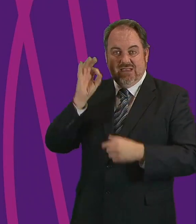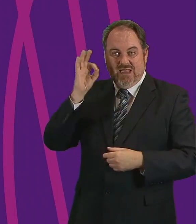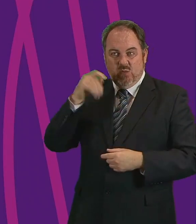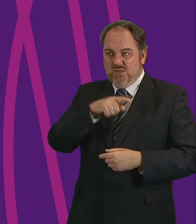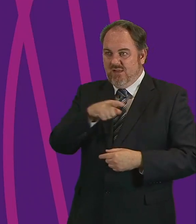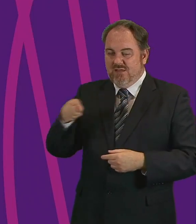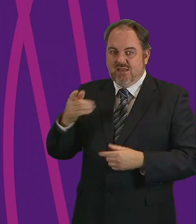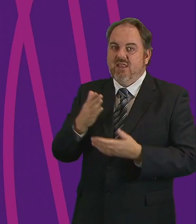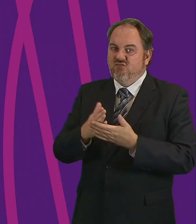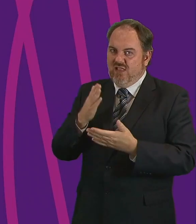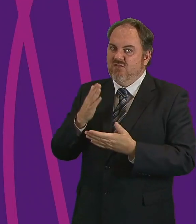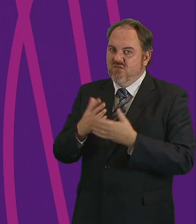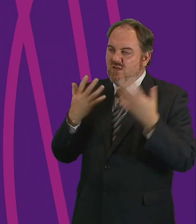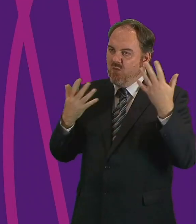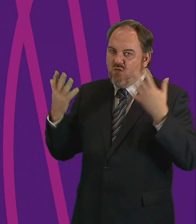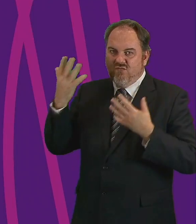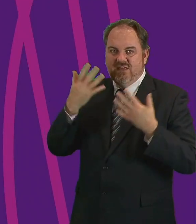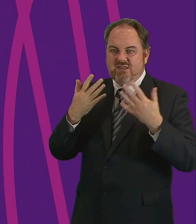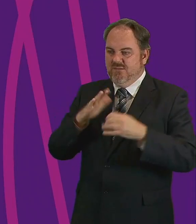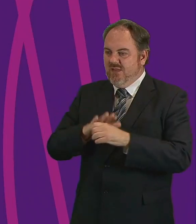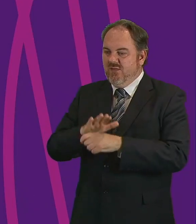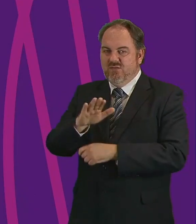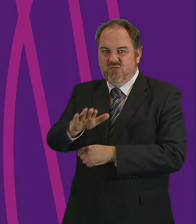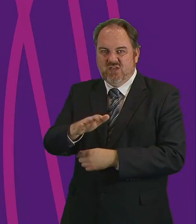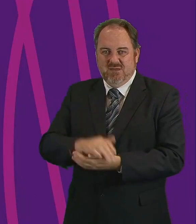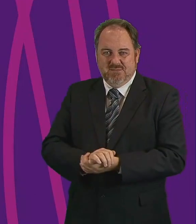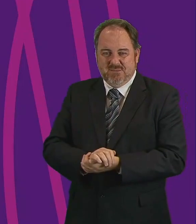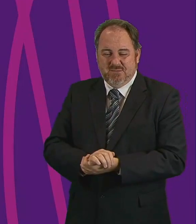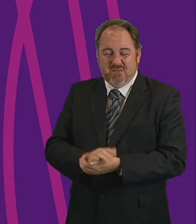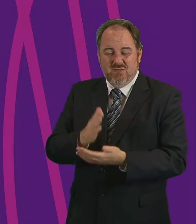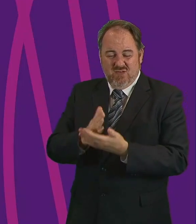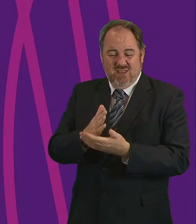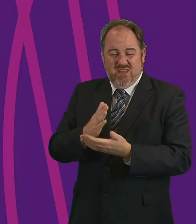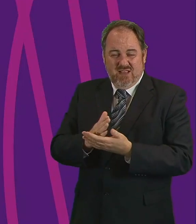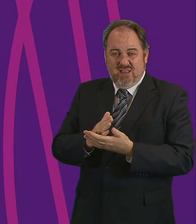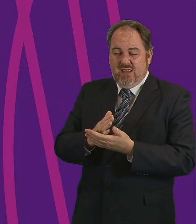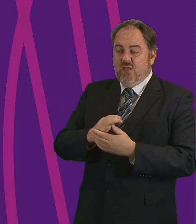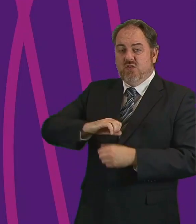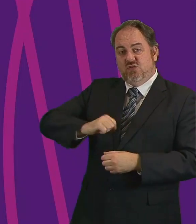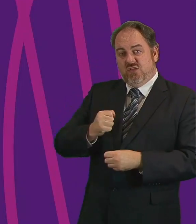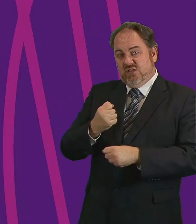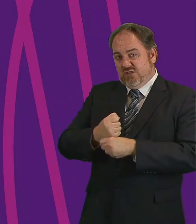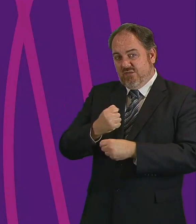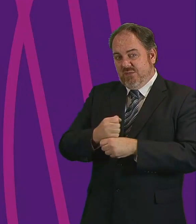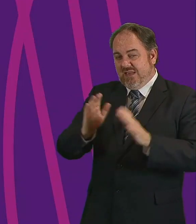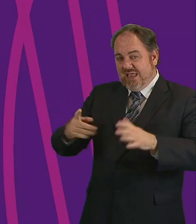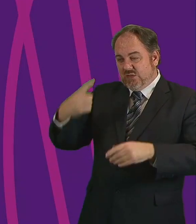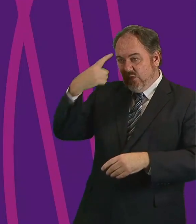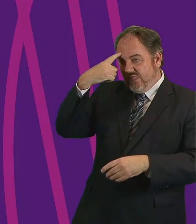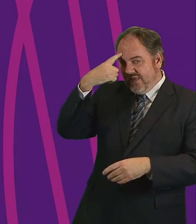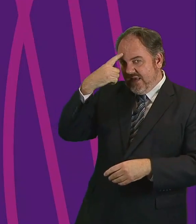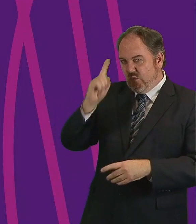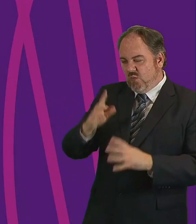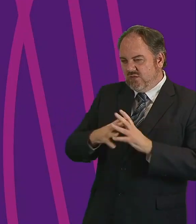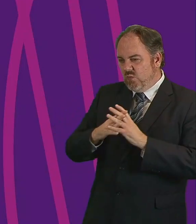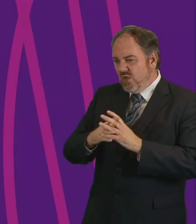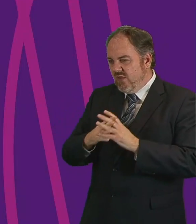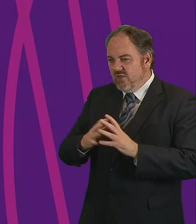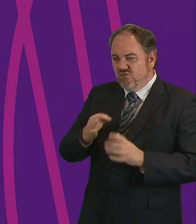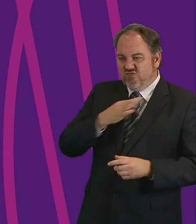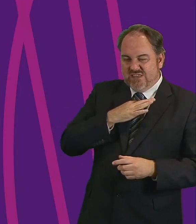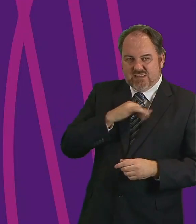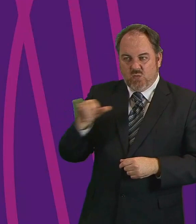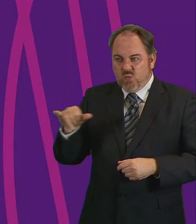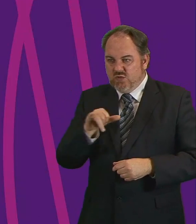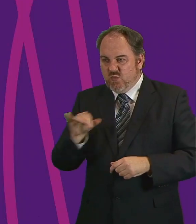rightly extremely worried. The Scottish Government needs to consider the risks it is willing to take. Lockdown was